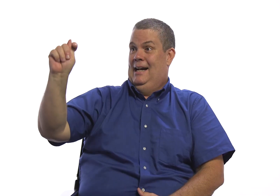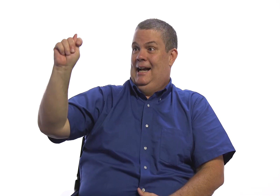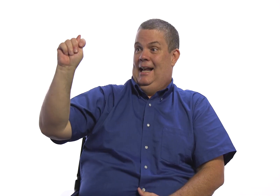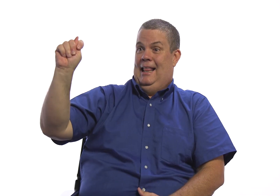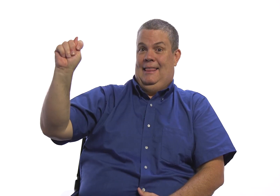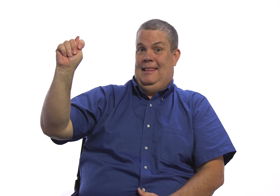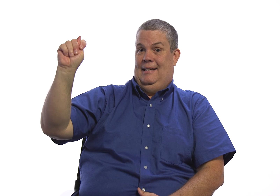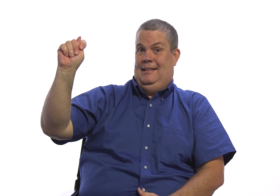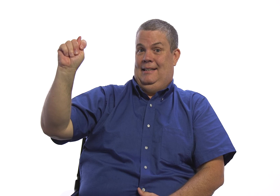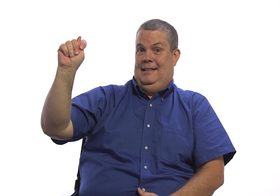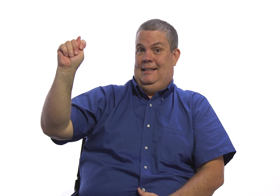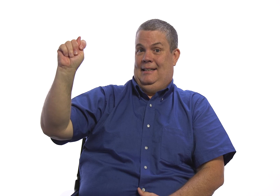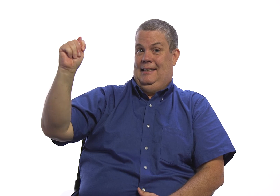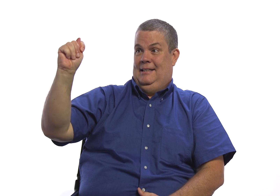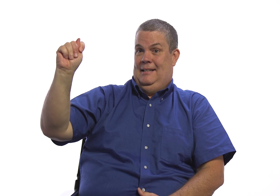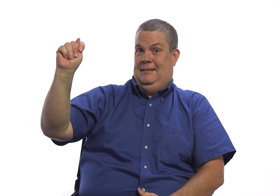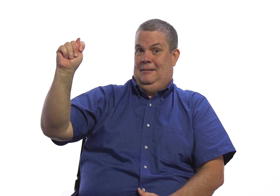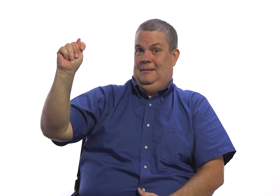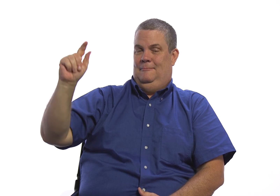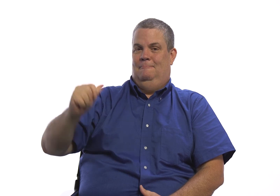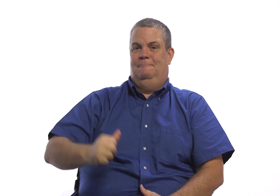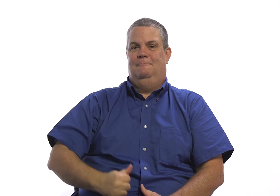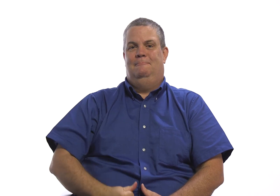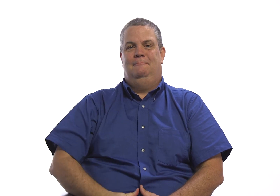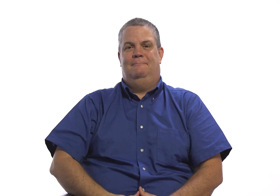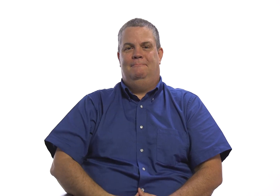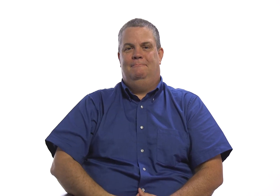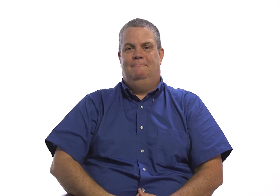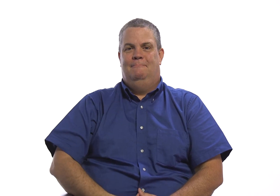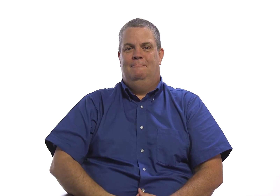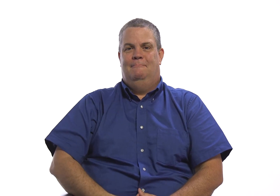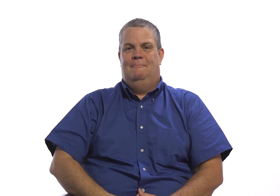T.